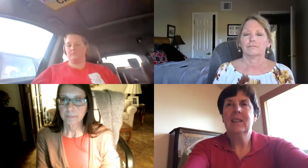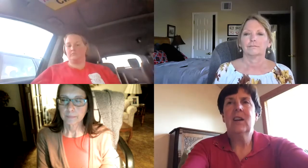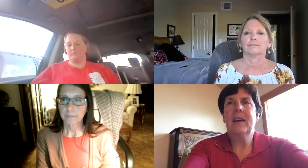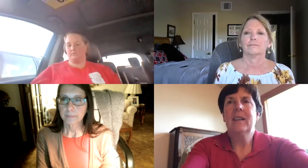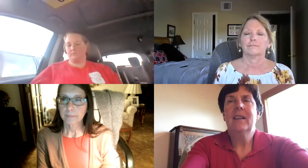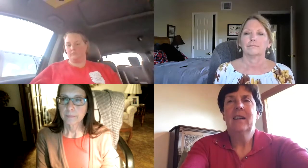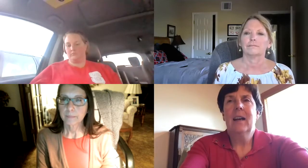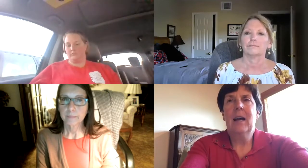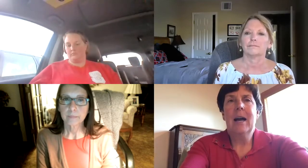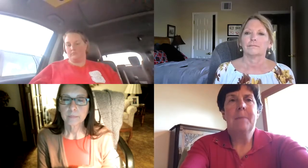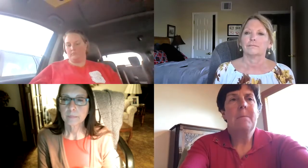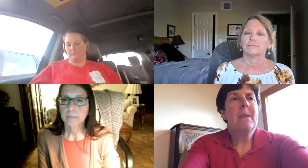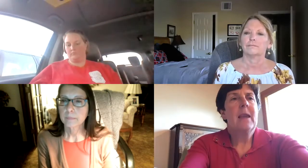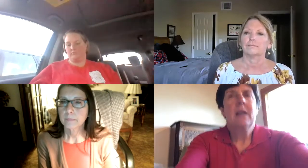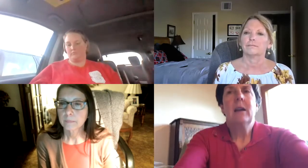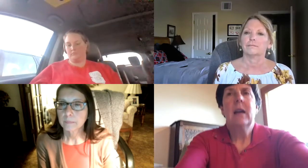good.